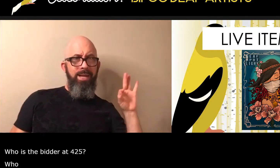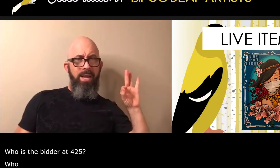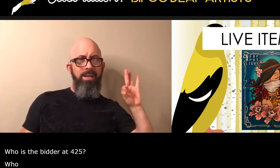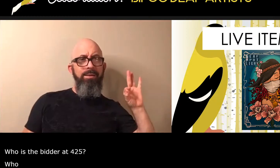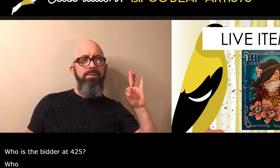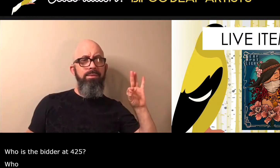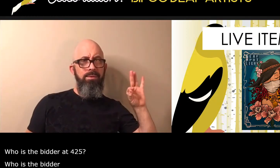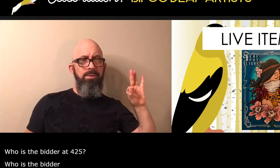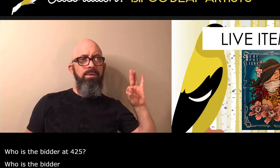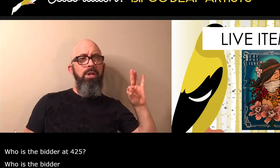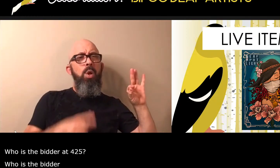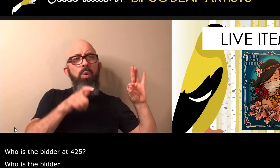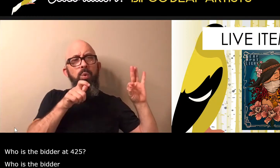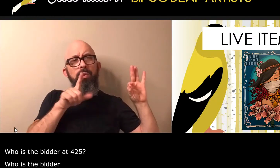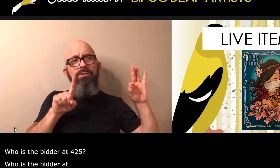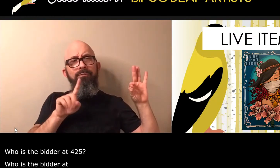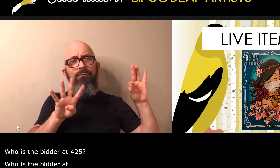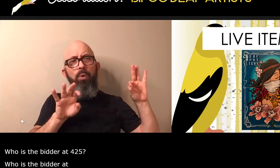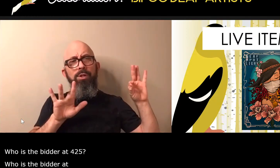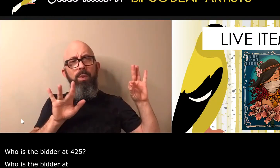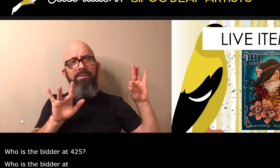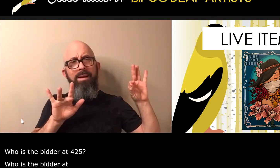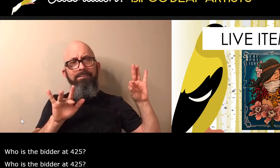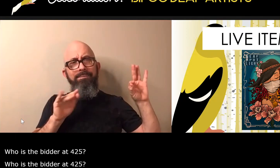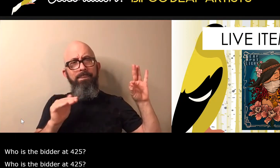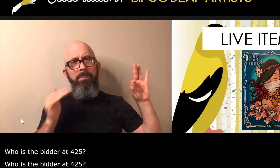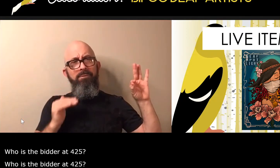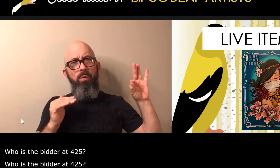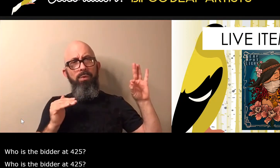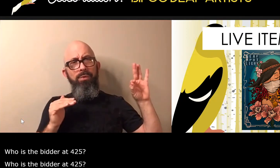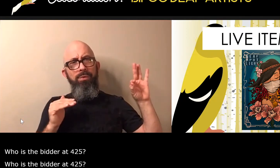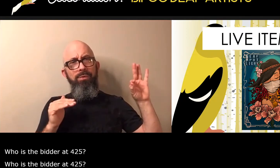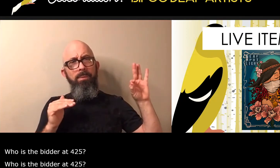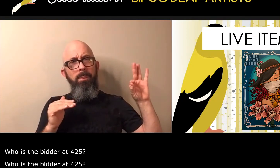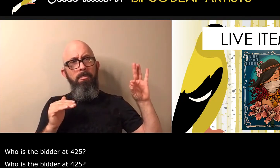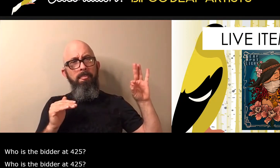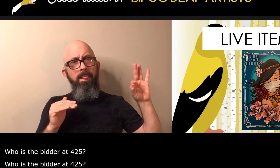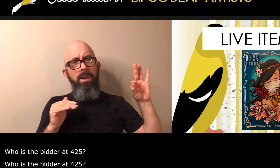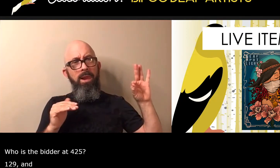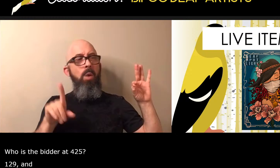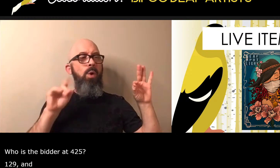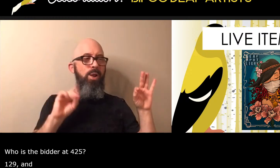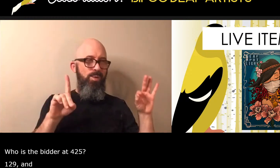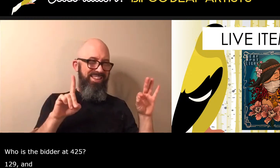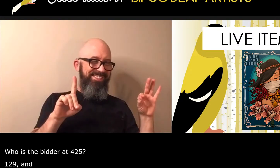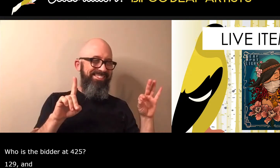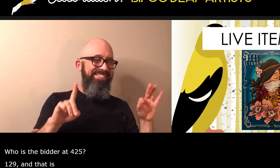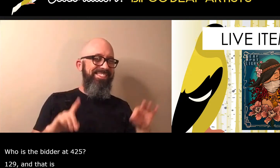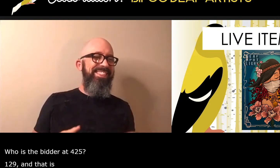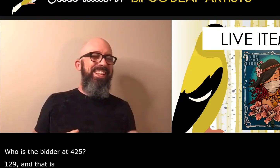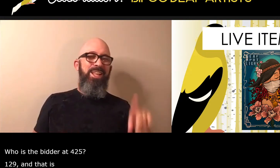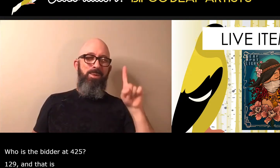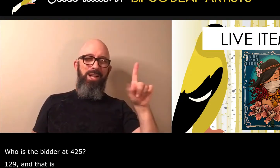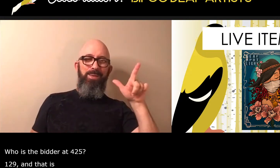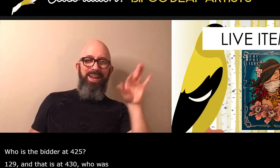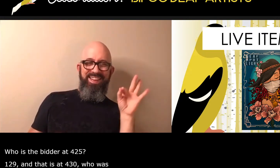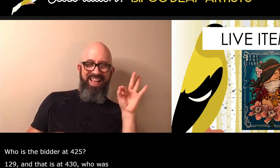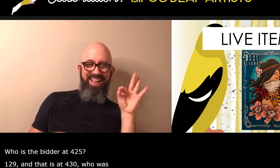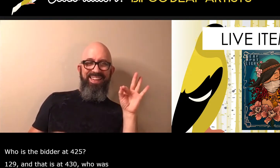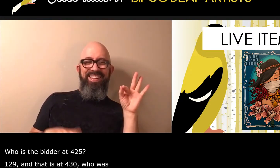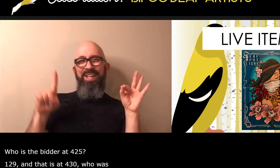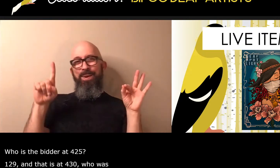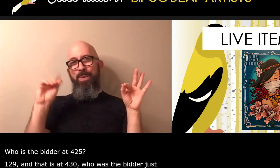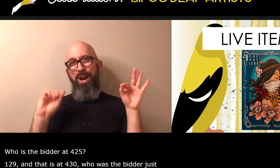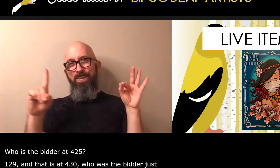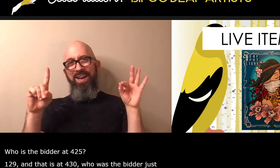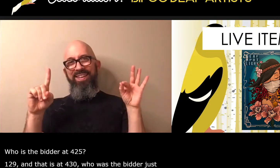425? 129. And that's at 430. Who was the bidder just before that? 101. All